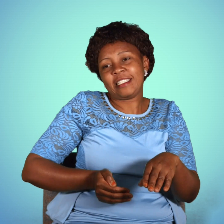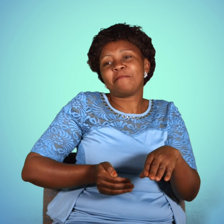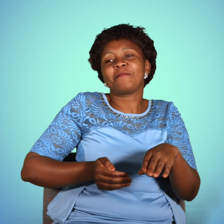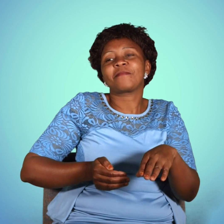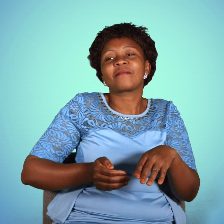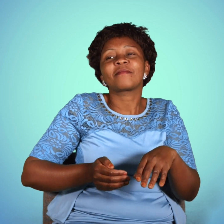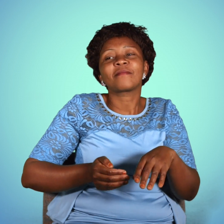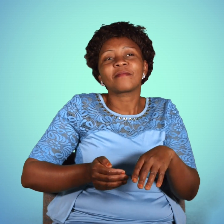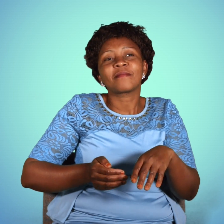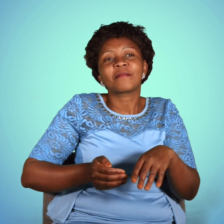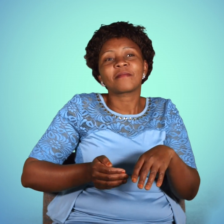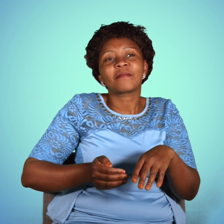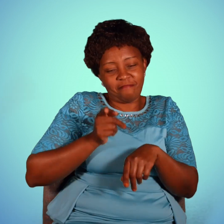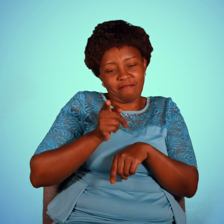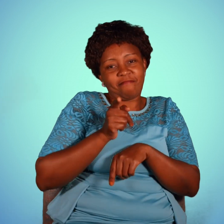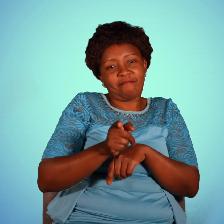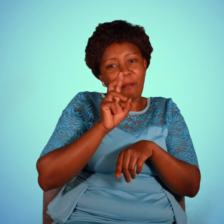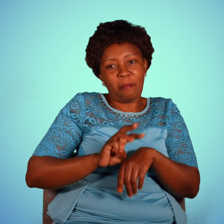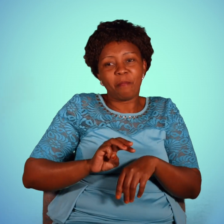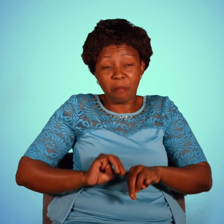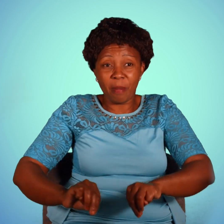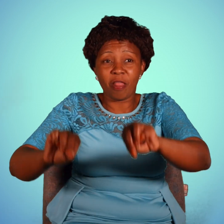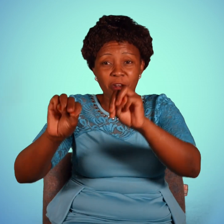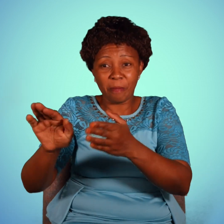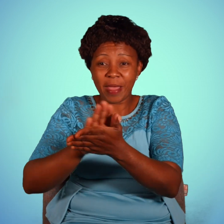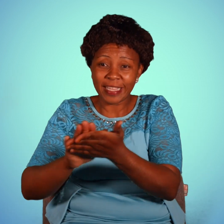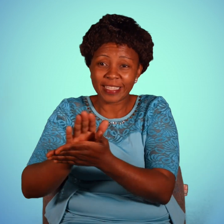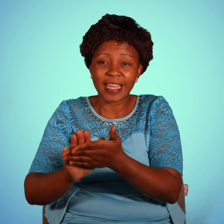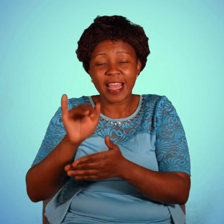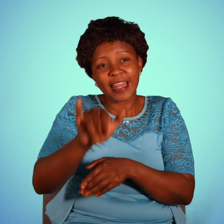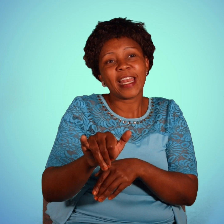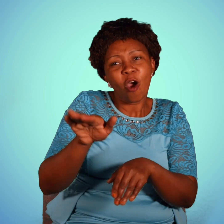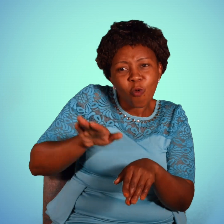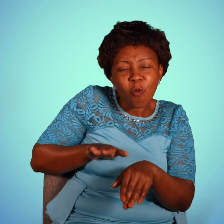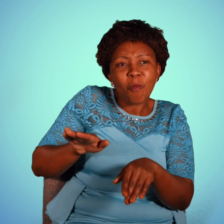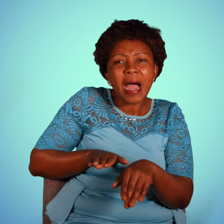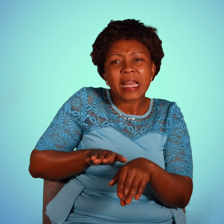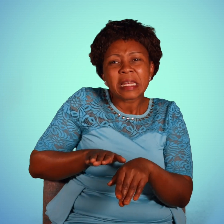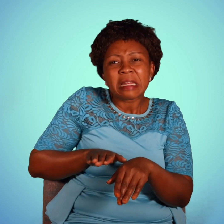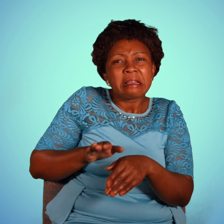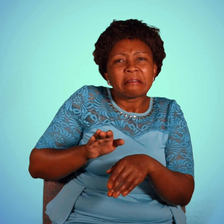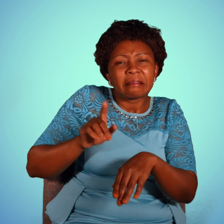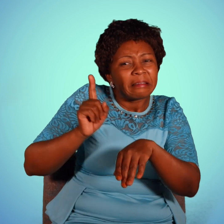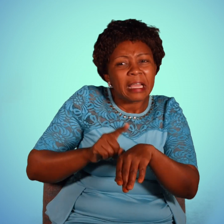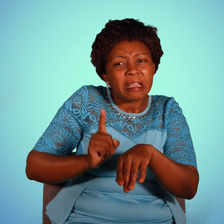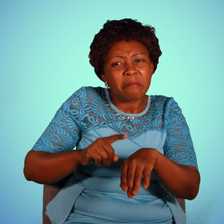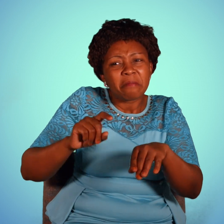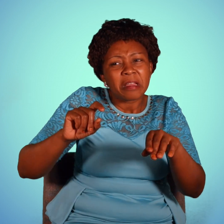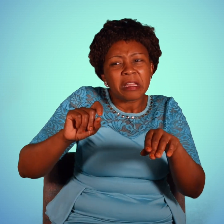get pregnant. This method is based on the fact that a woman is not fertile on